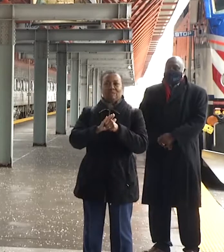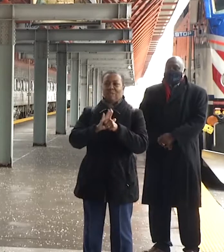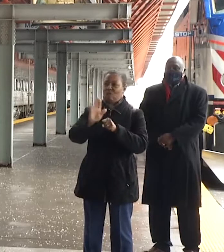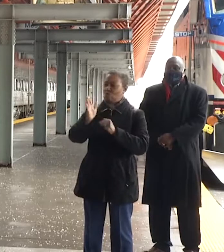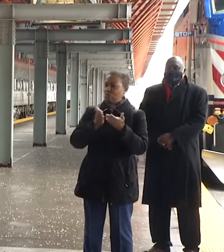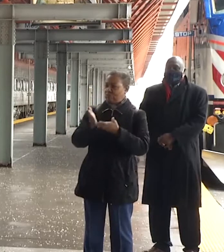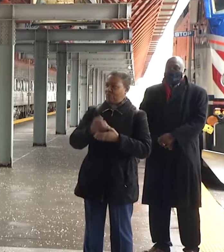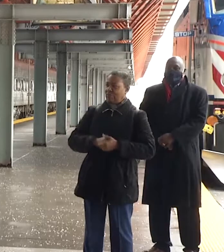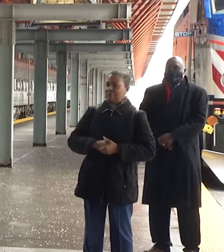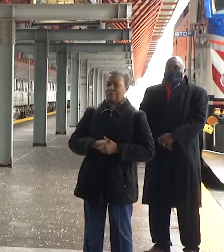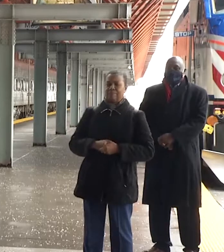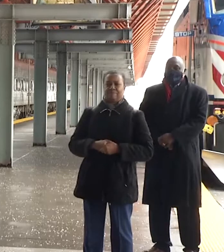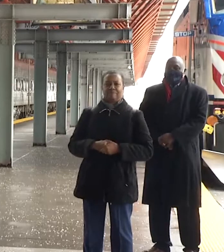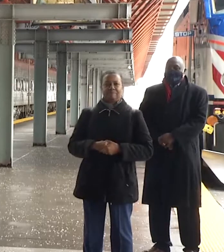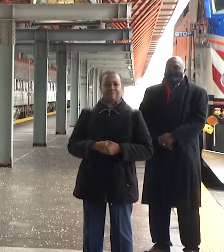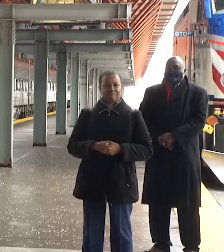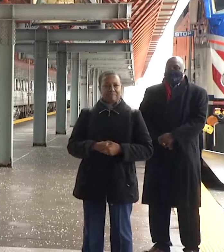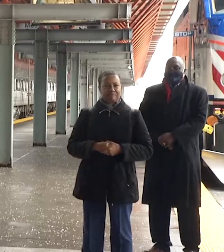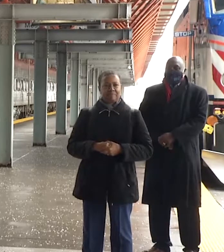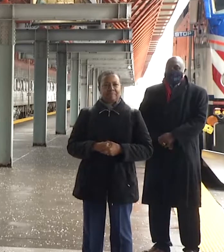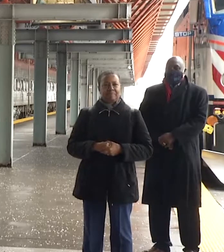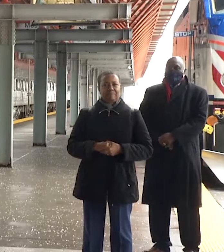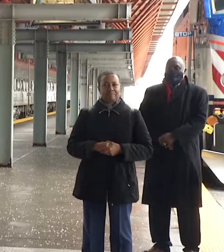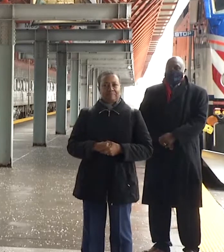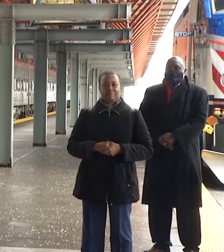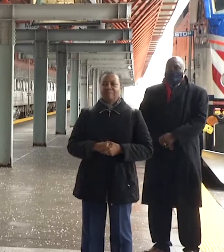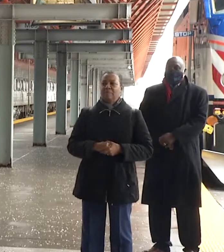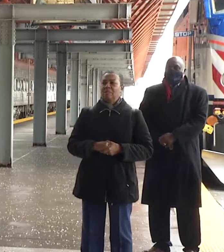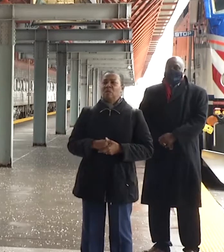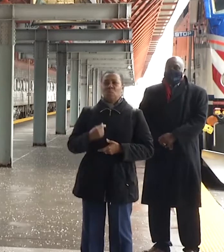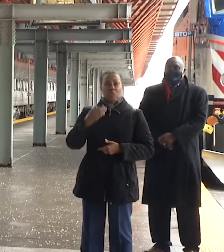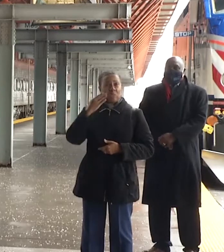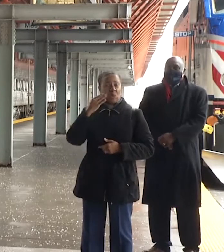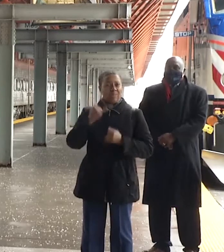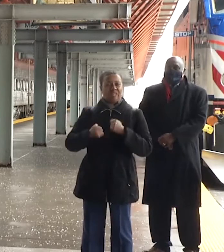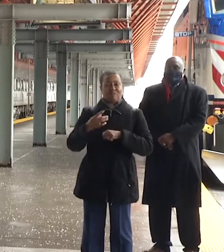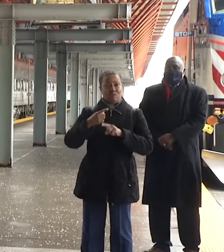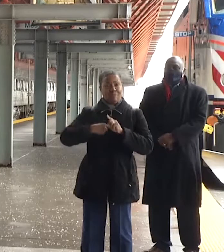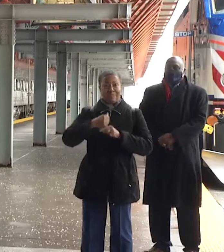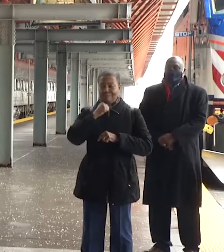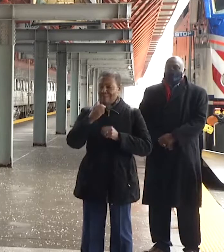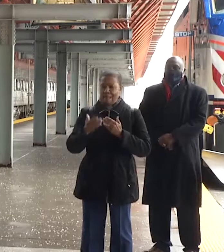service. We know the last 9 months haven't been easy, and we're